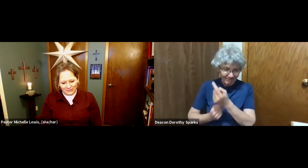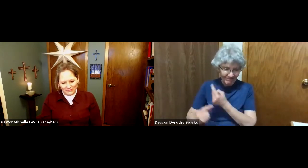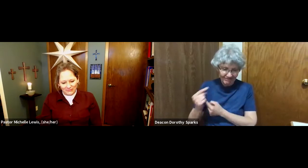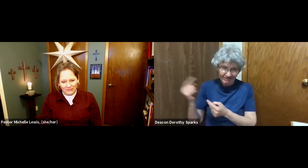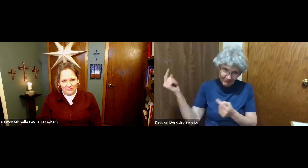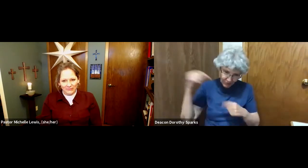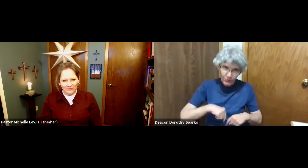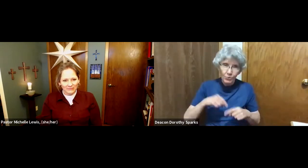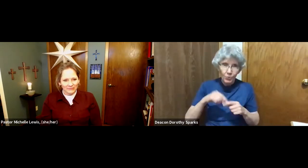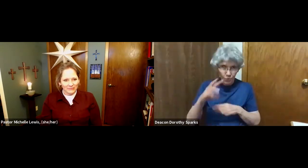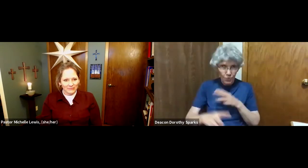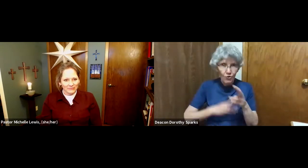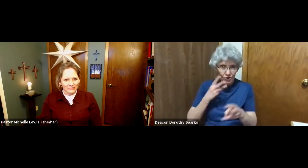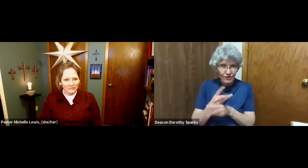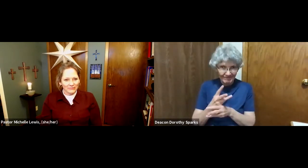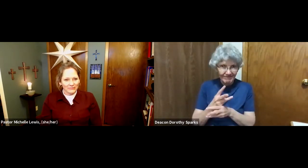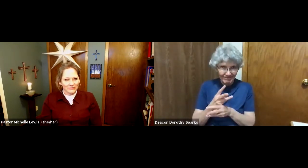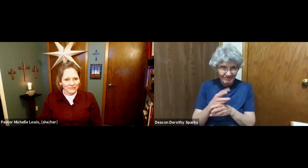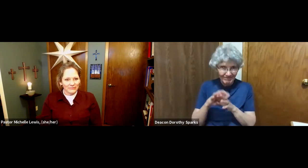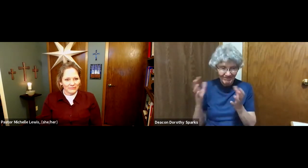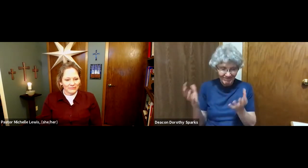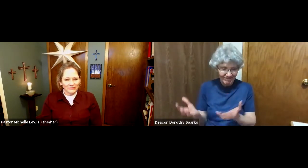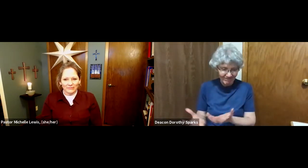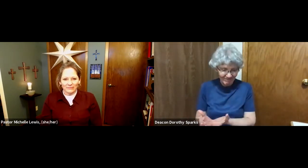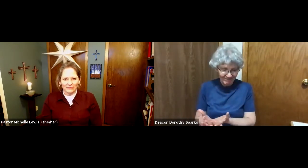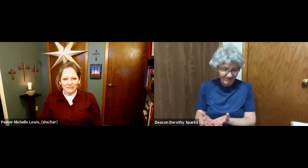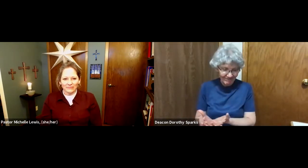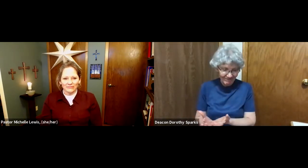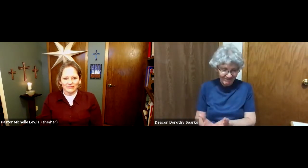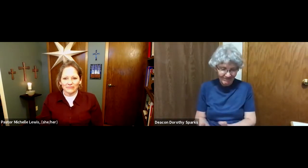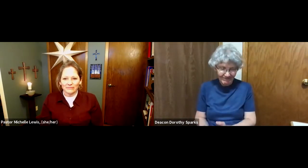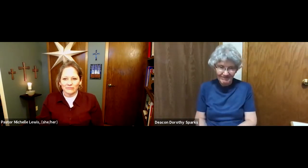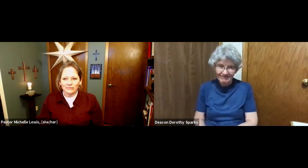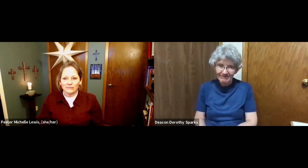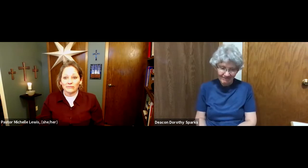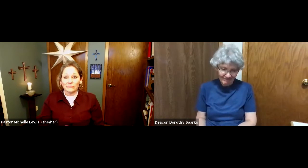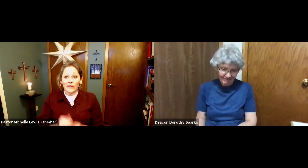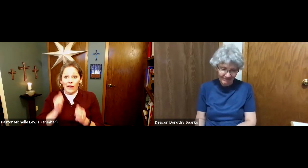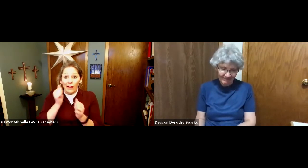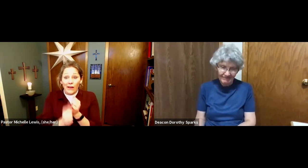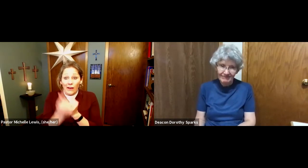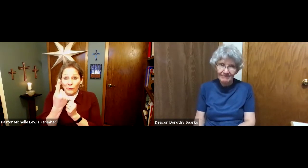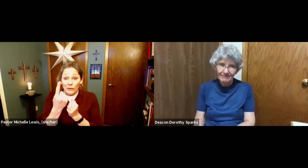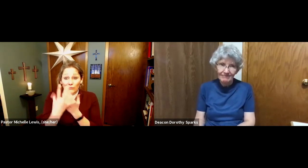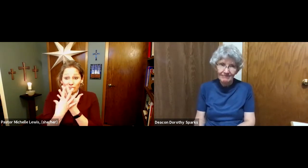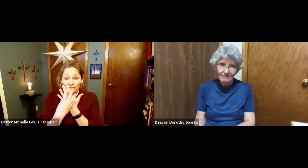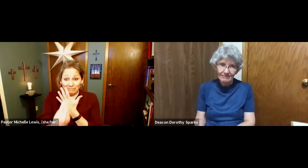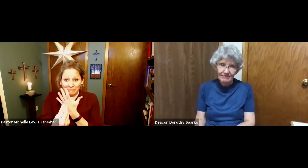of longing, of looking for you to come into our world,